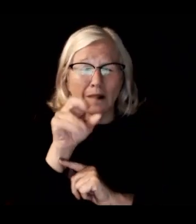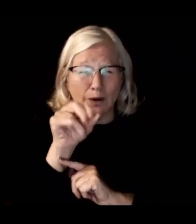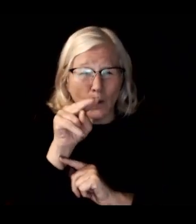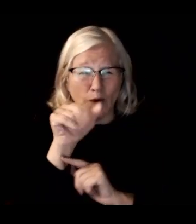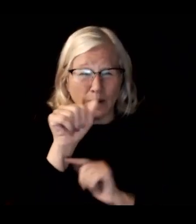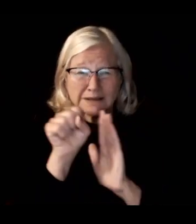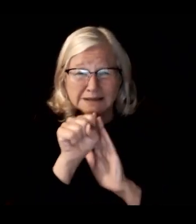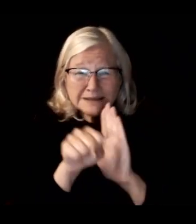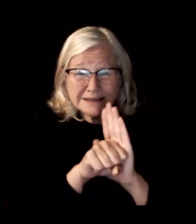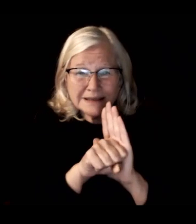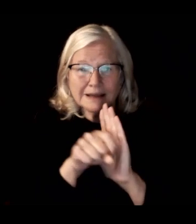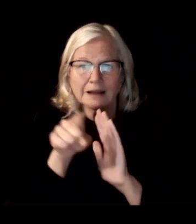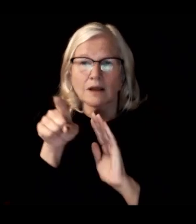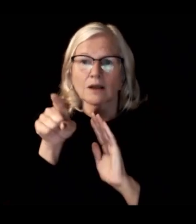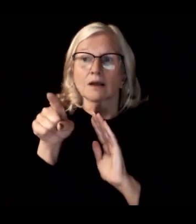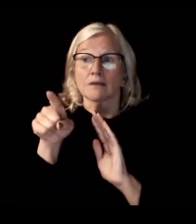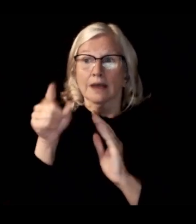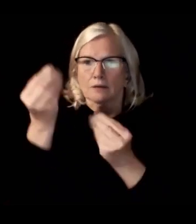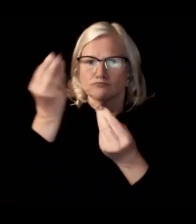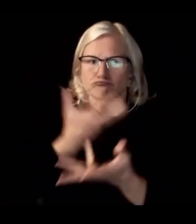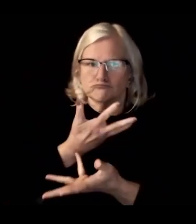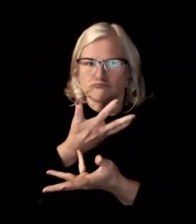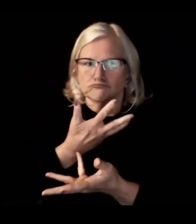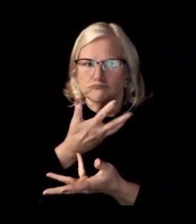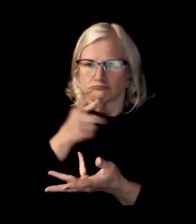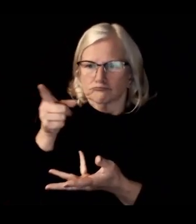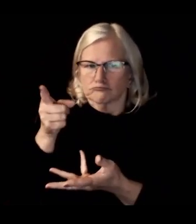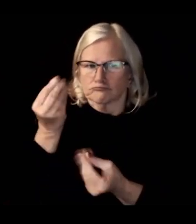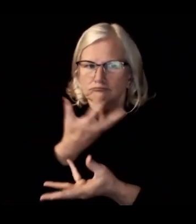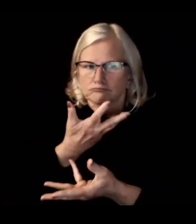I did hear that. Thank you. Okay.